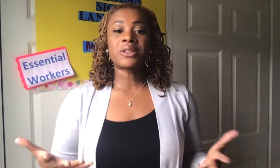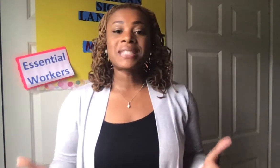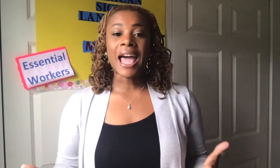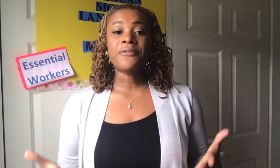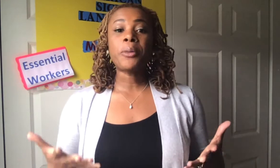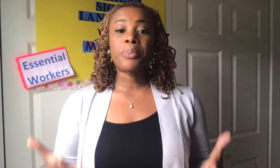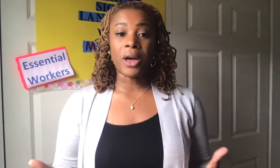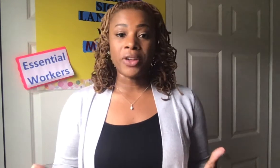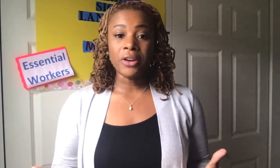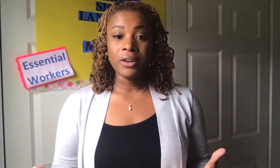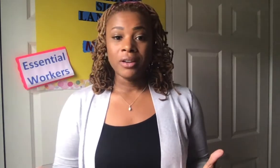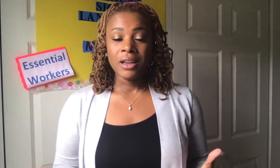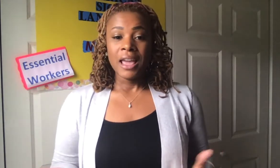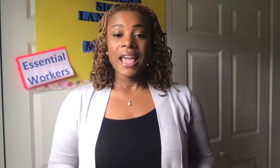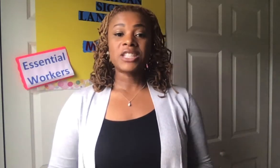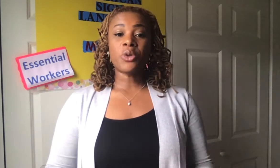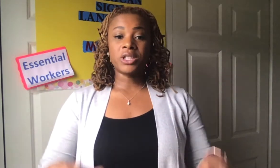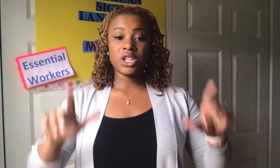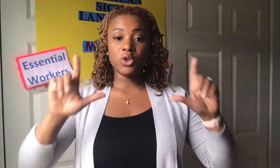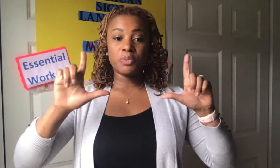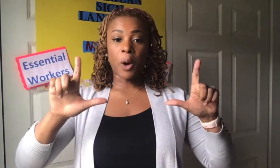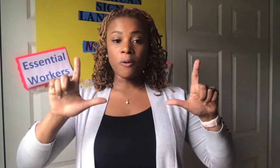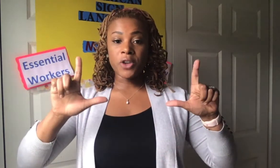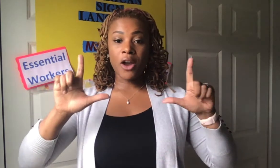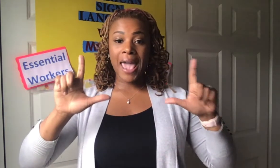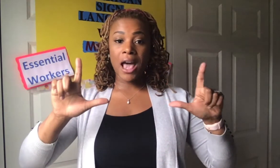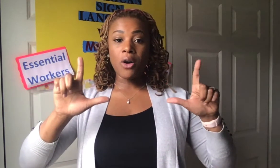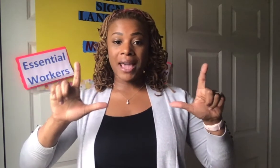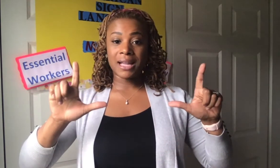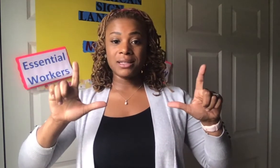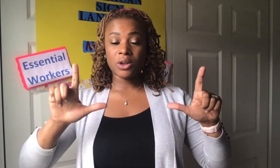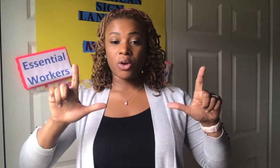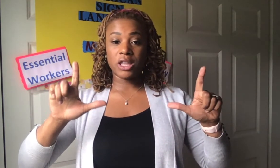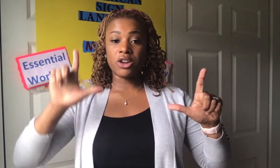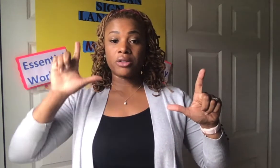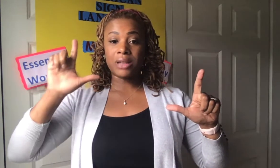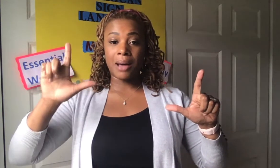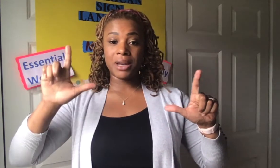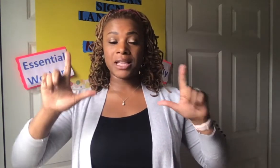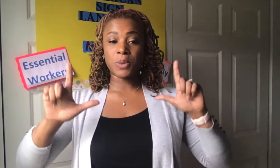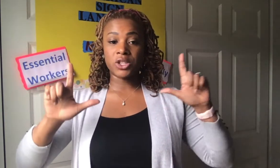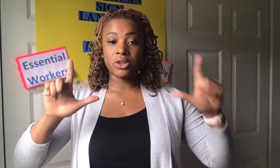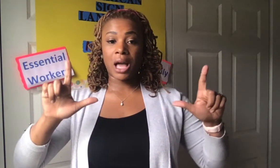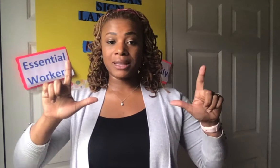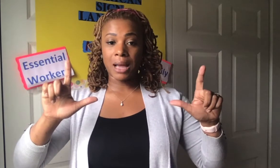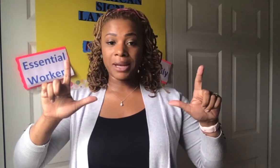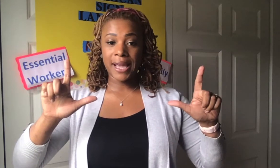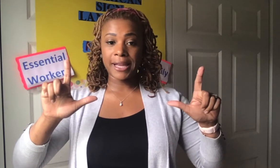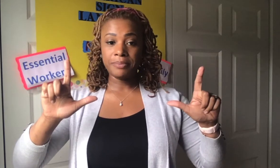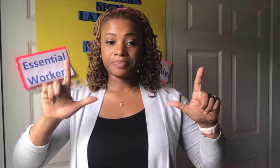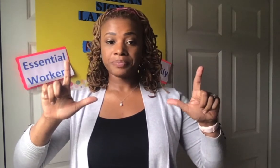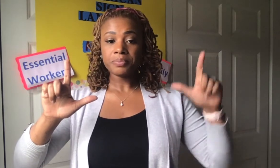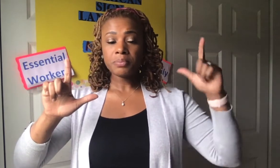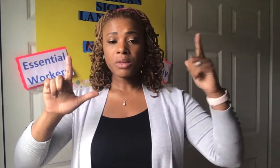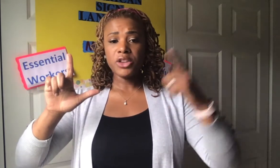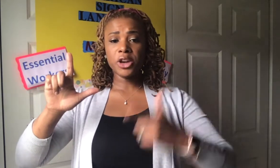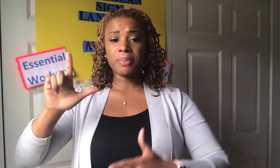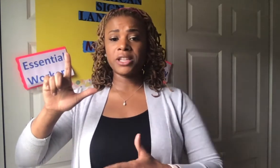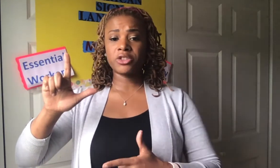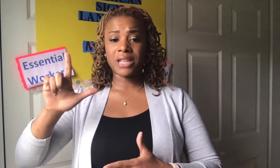sign for brother is going to use both your L hands on your dominant as well as your non-dominant hand. You're going to place your dominant